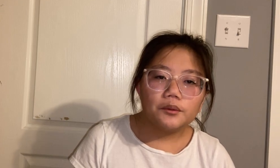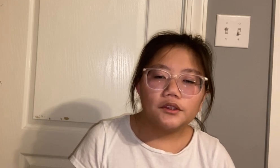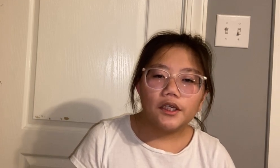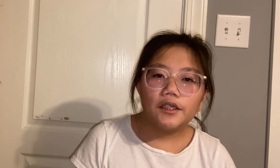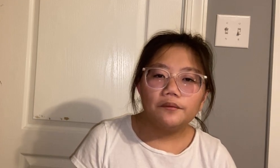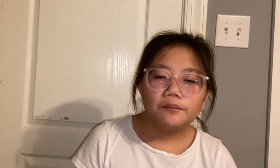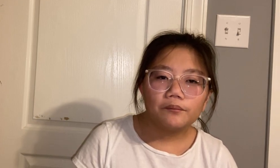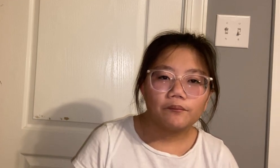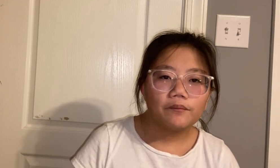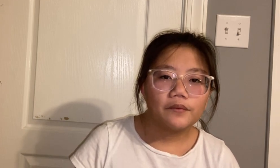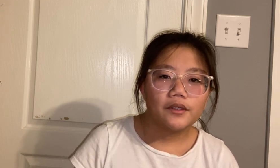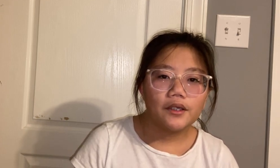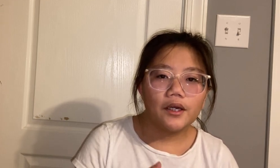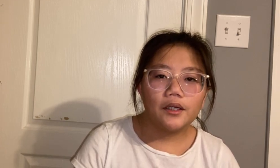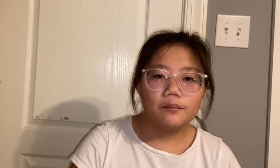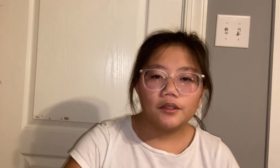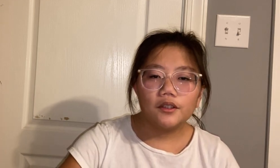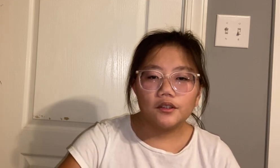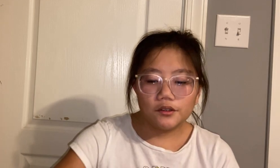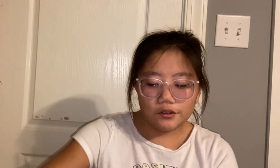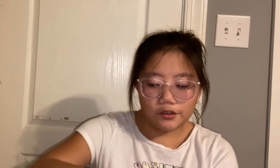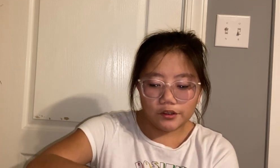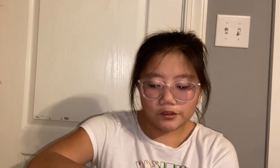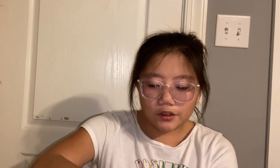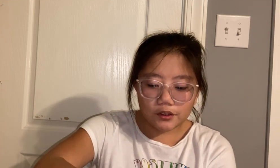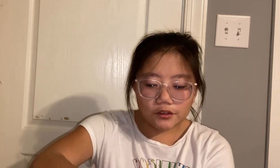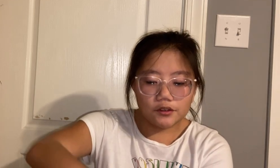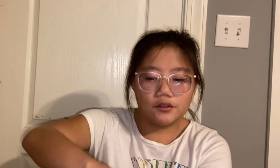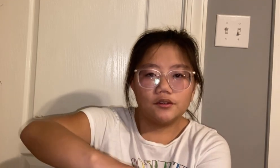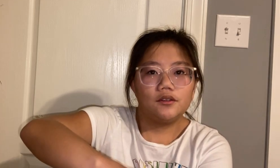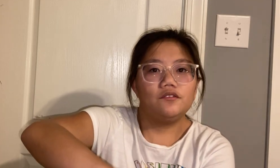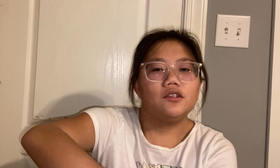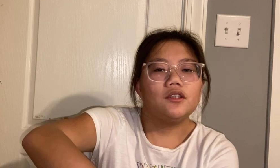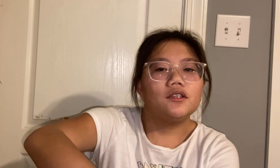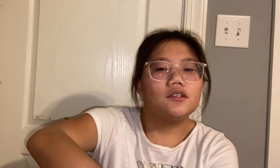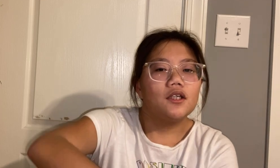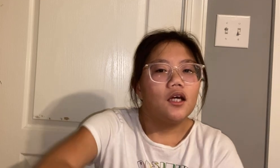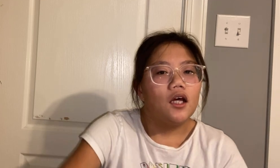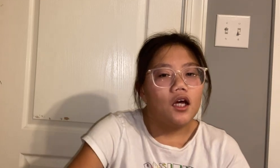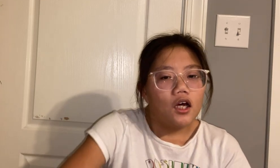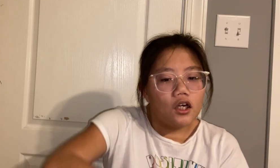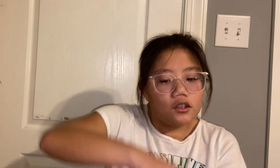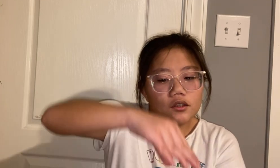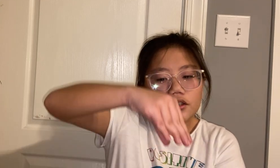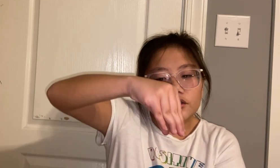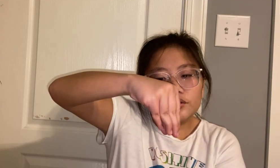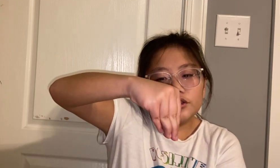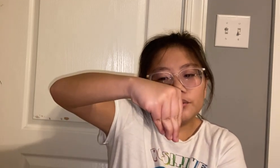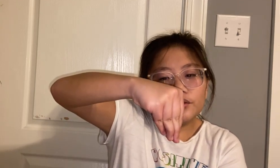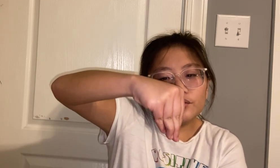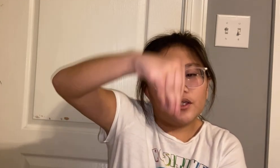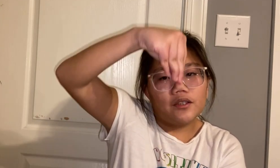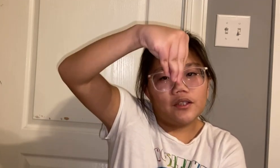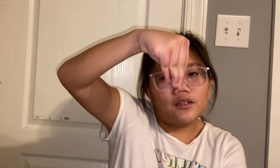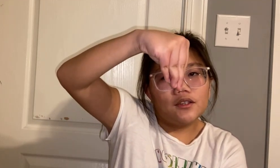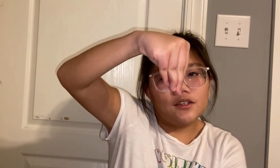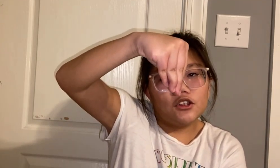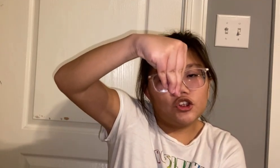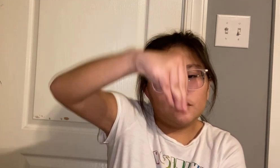would say i'm learning like this you're going like this and then you're going to make your hand like this shape